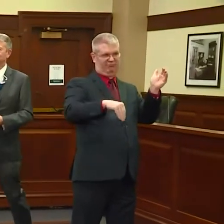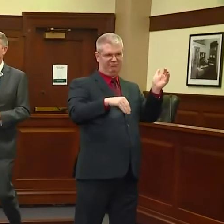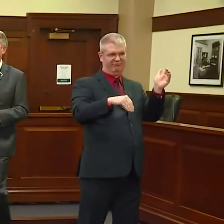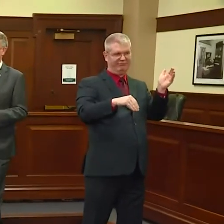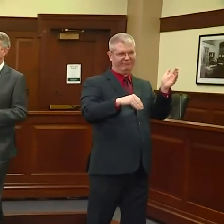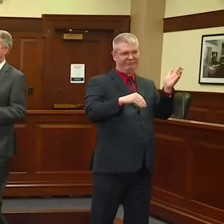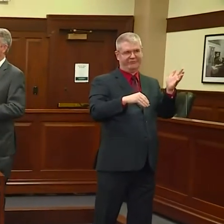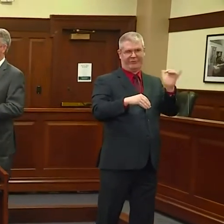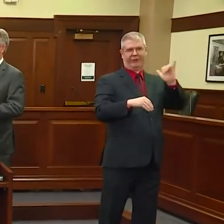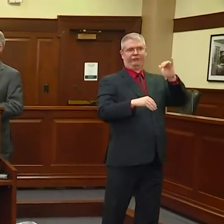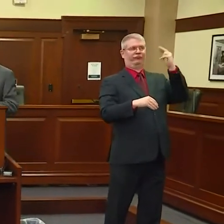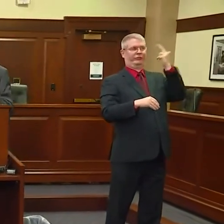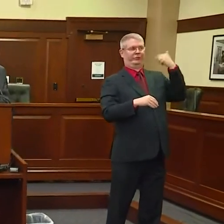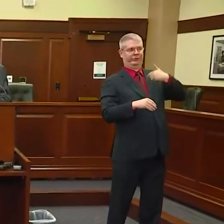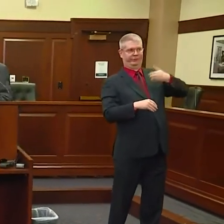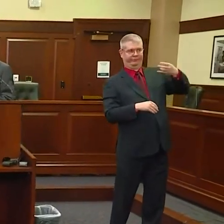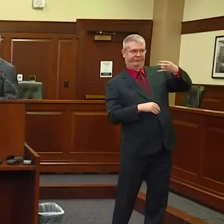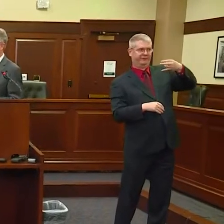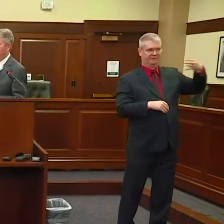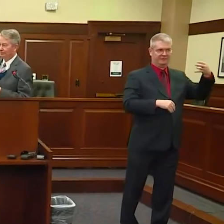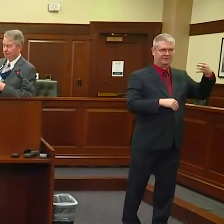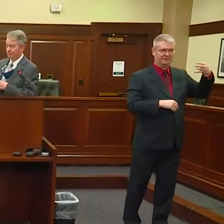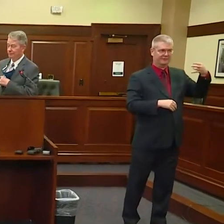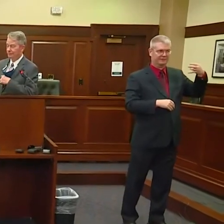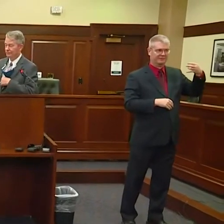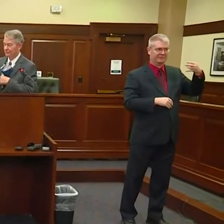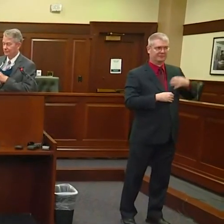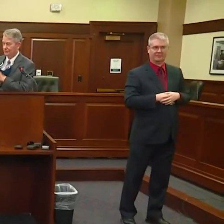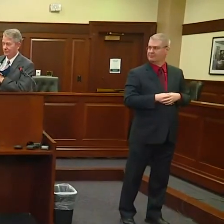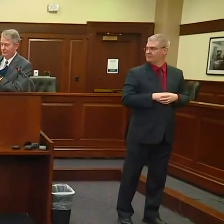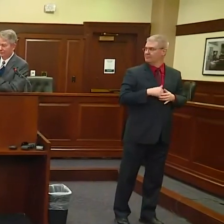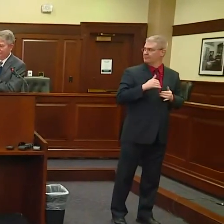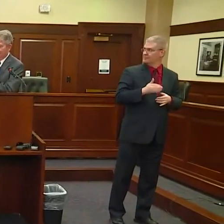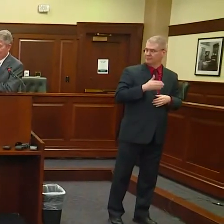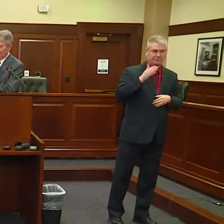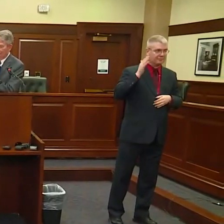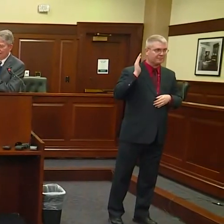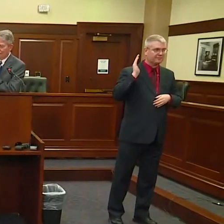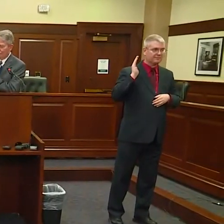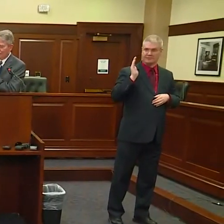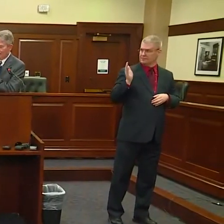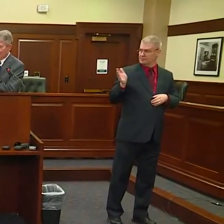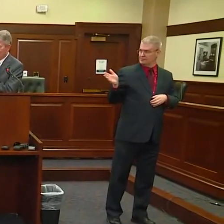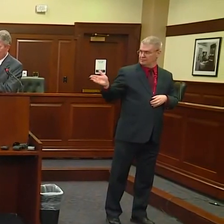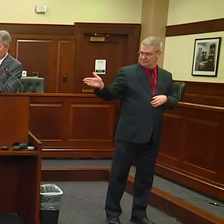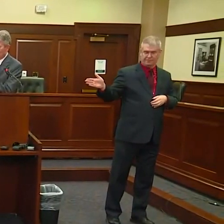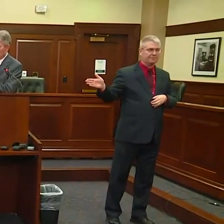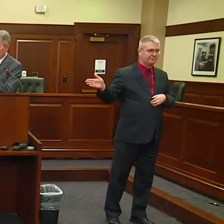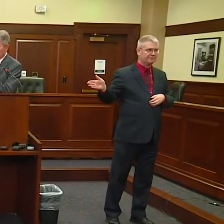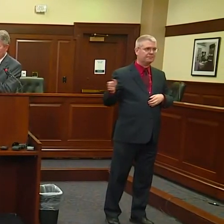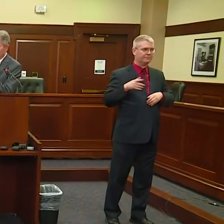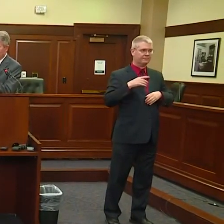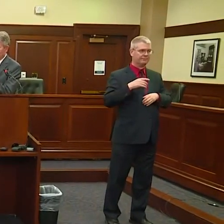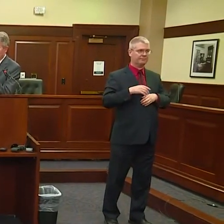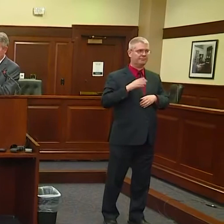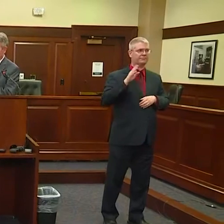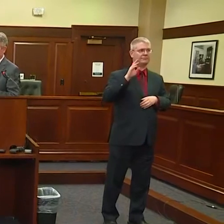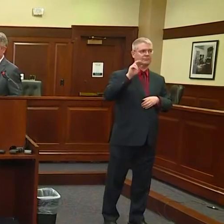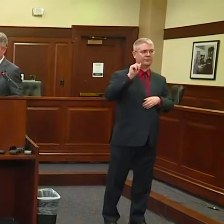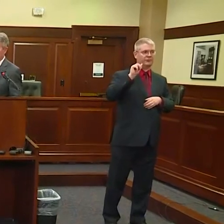We've got some Zoom questions. Brian Morin from Channel 2. Brian from Channel 2 has a question.